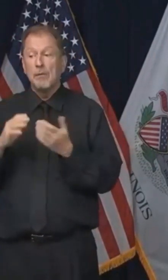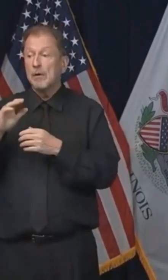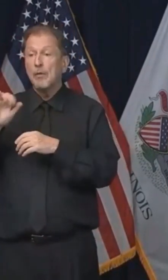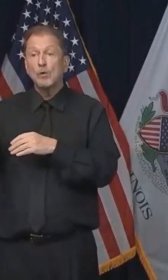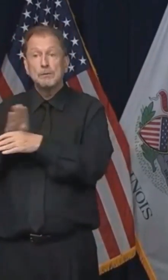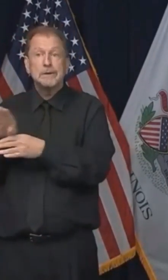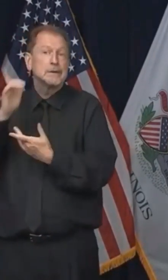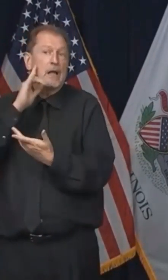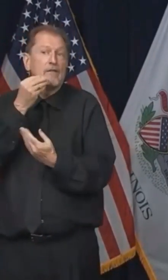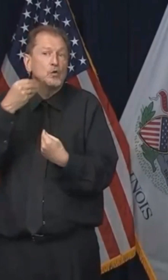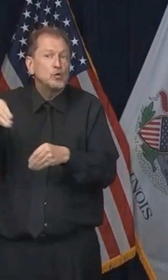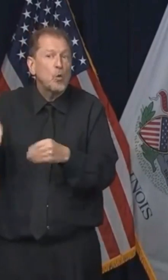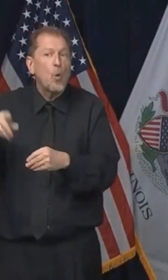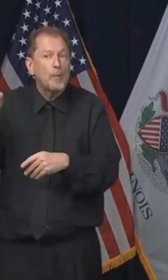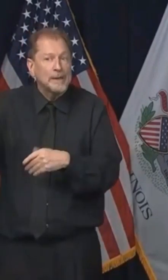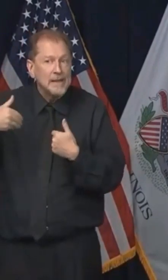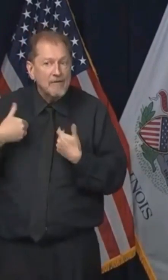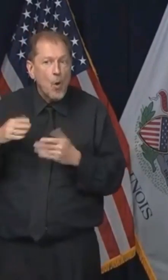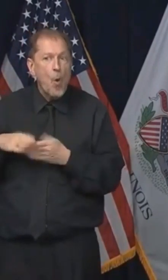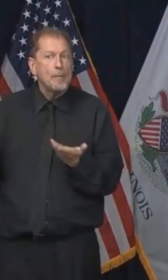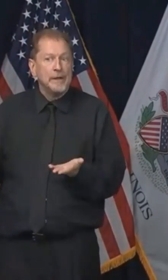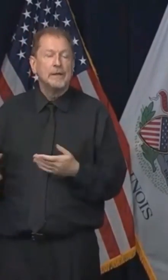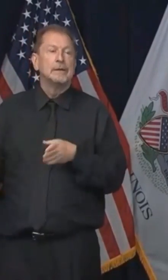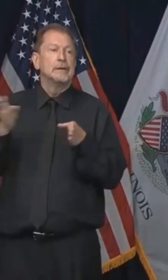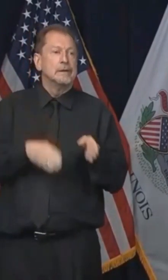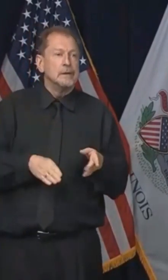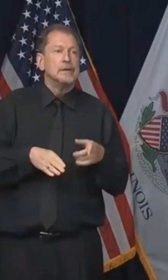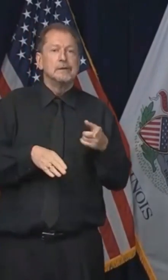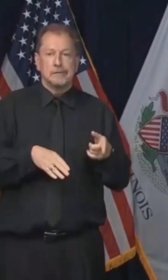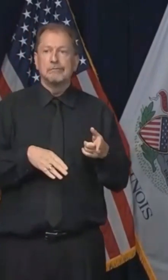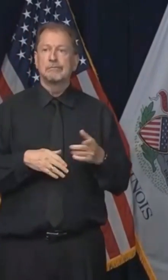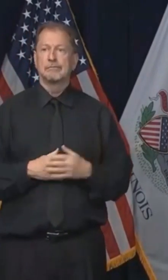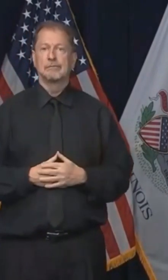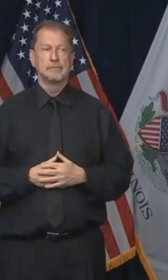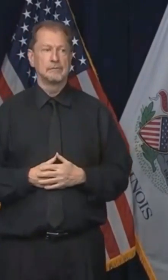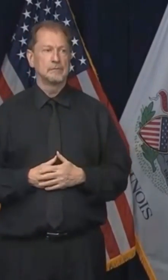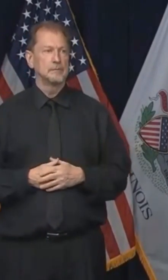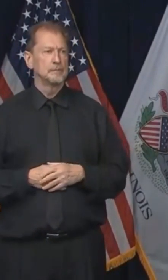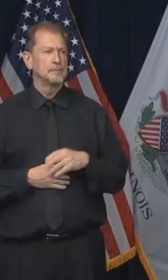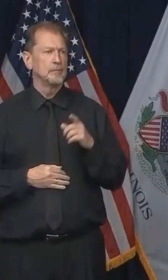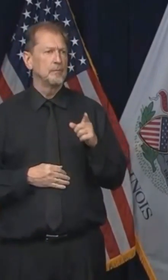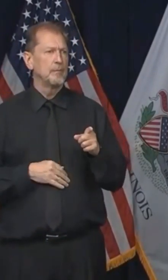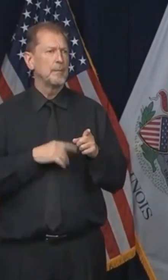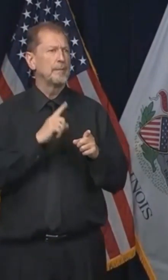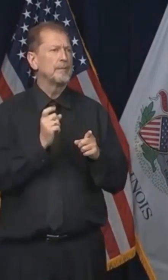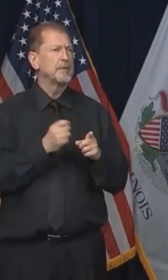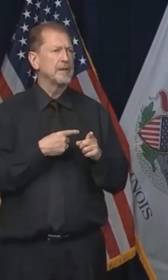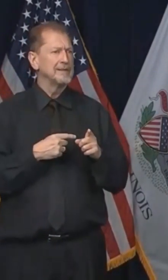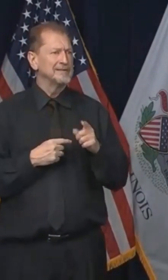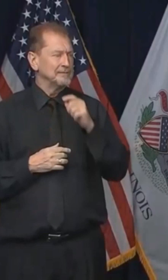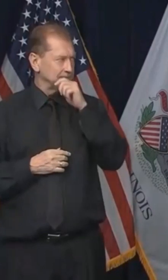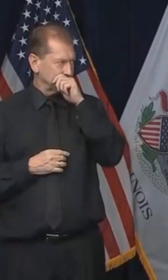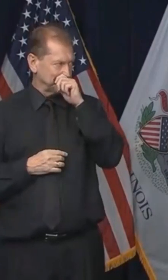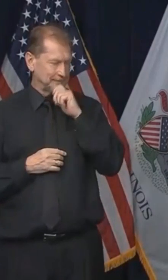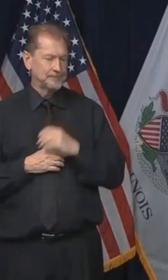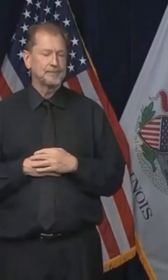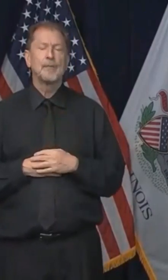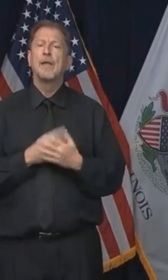we need to make sure that that doesn't now become a nidus for infection. Update on the infants and also state. Okay,